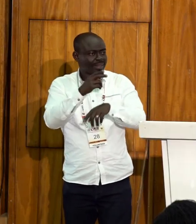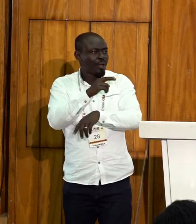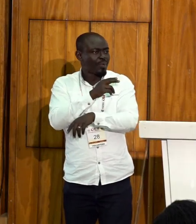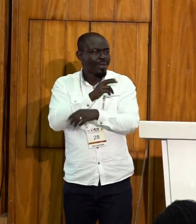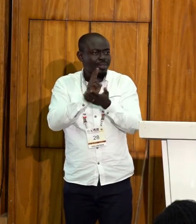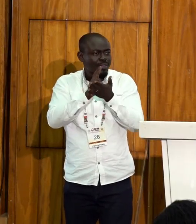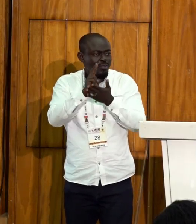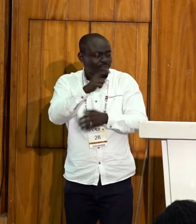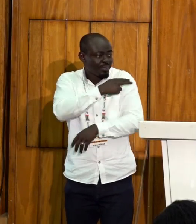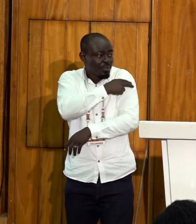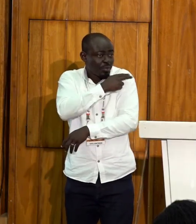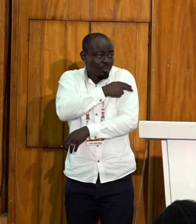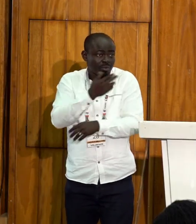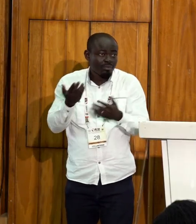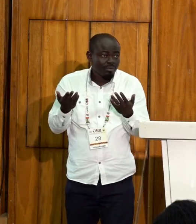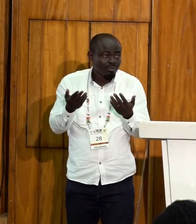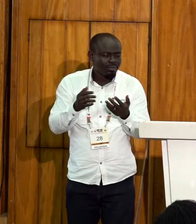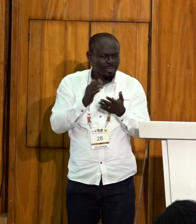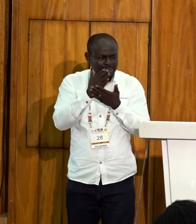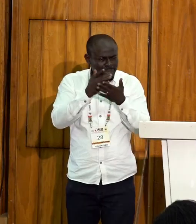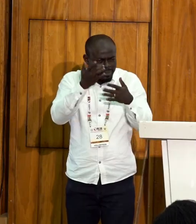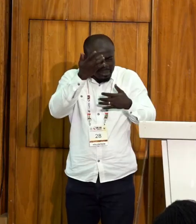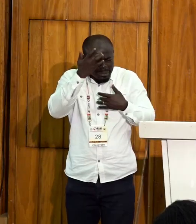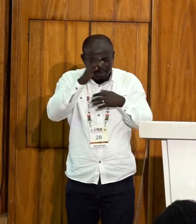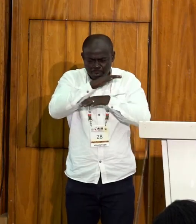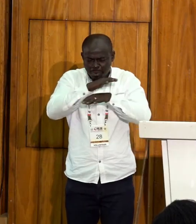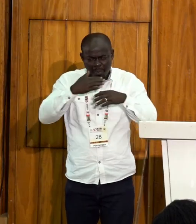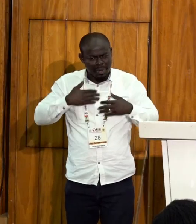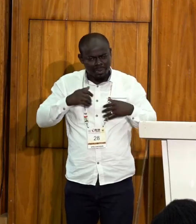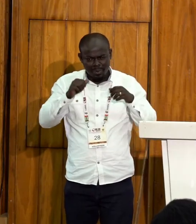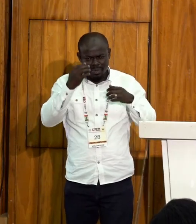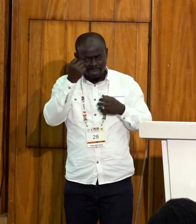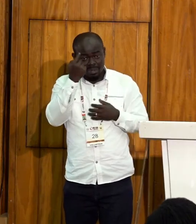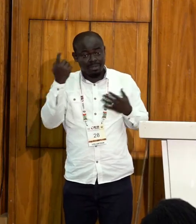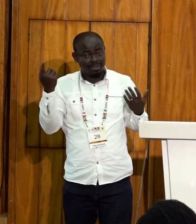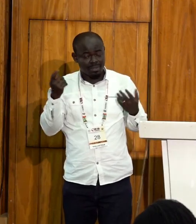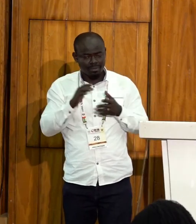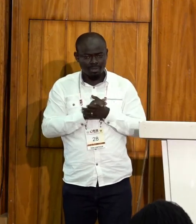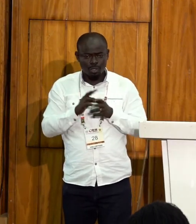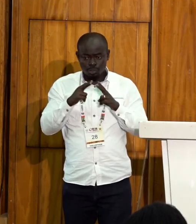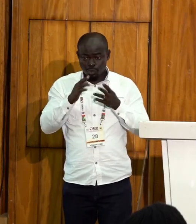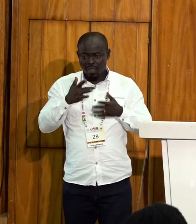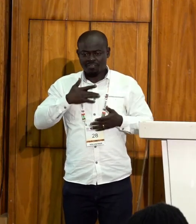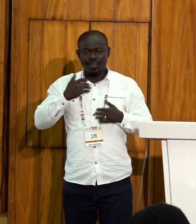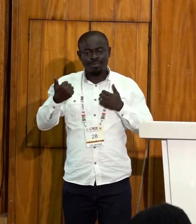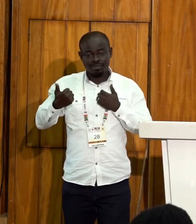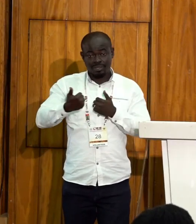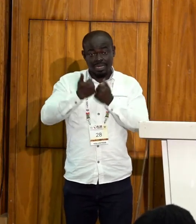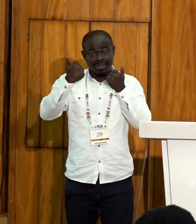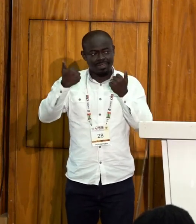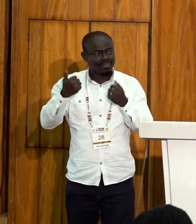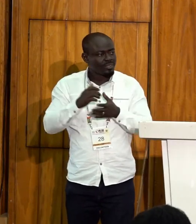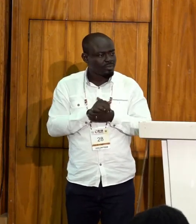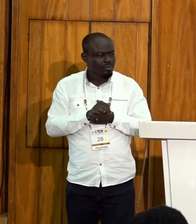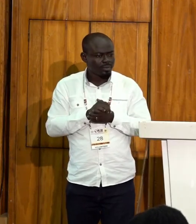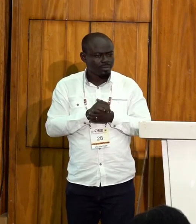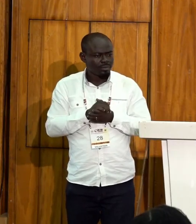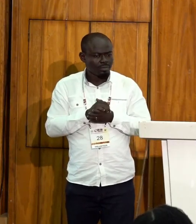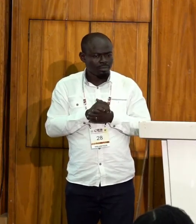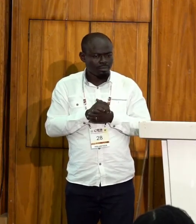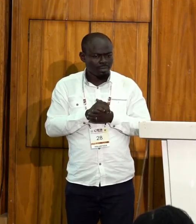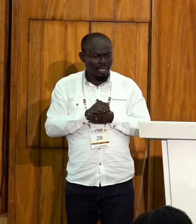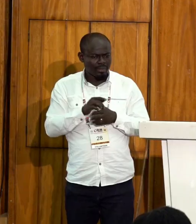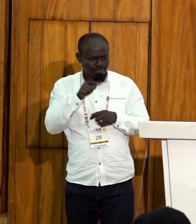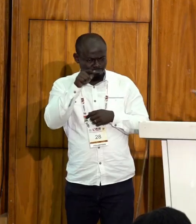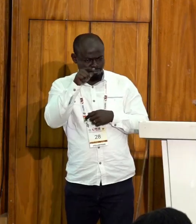of some disease nobody could understand. So I was challenged to say, look, this is an